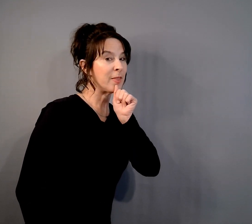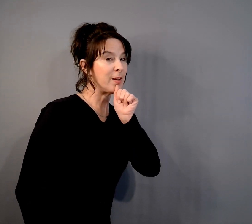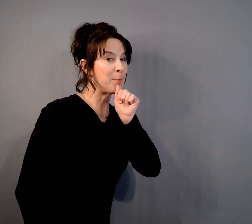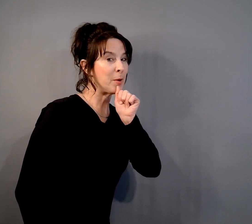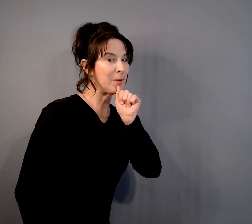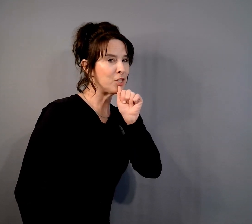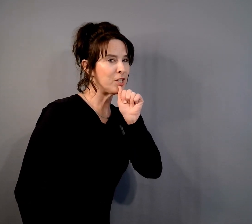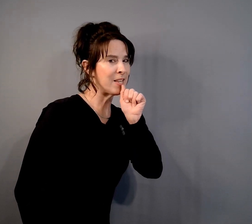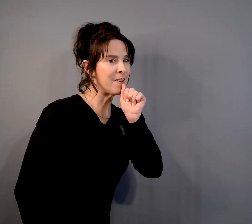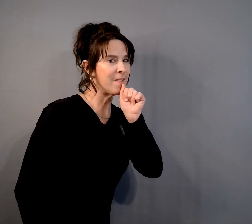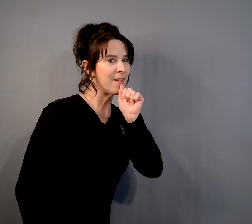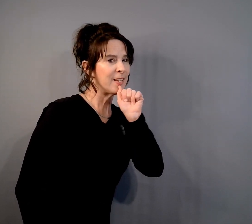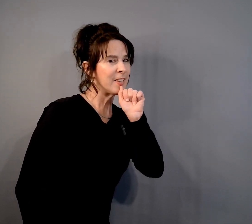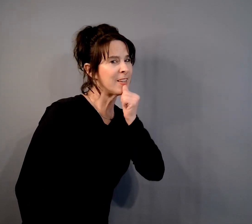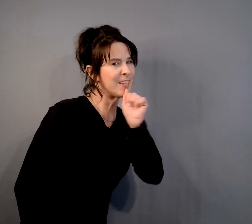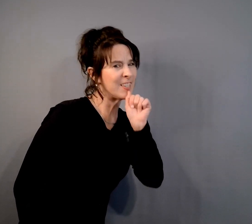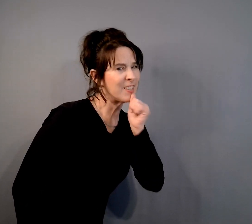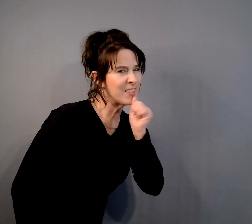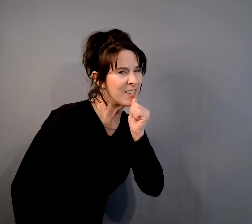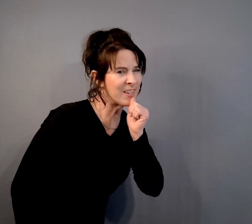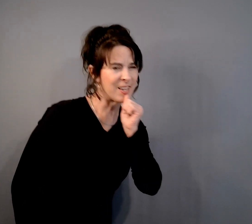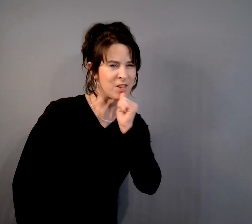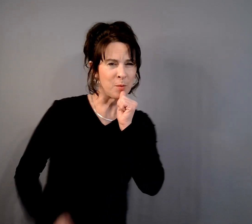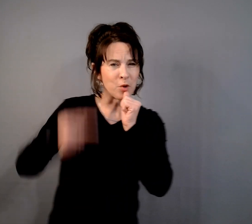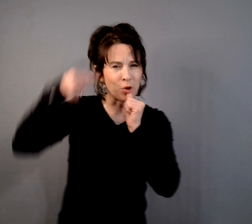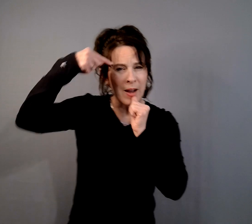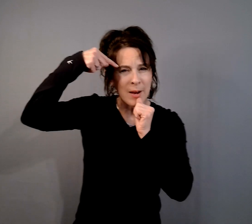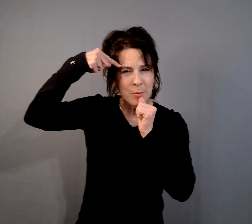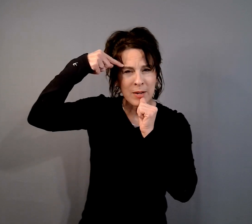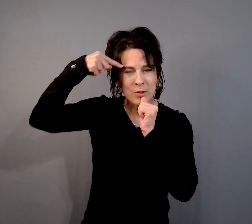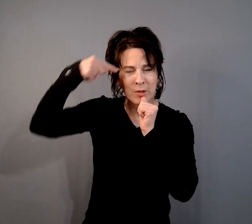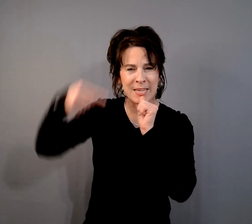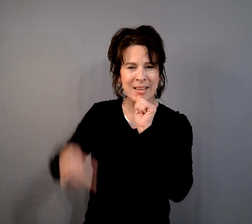thumb on my chin, and